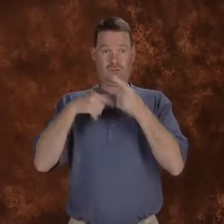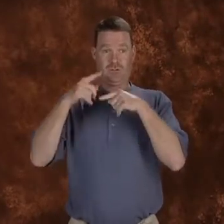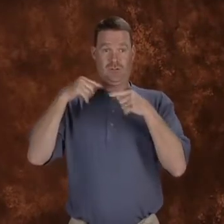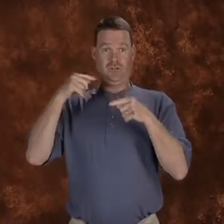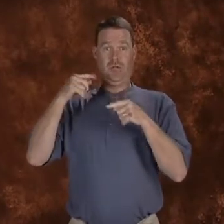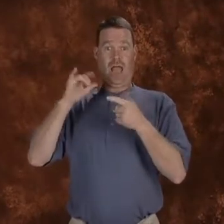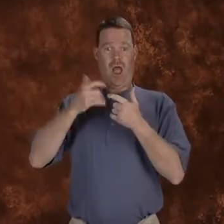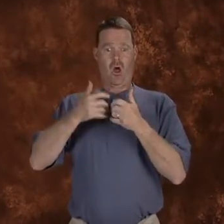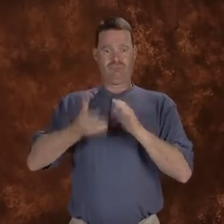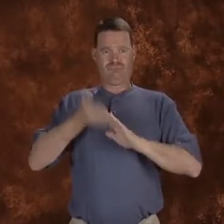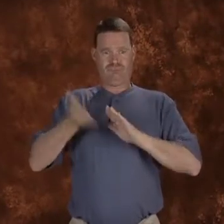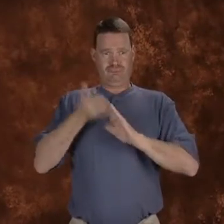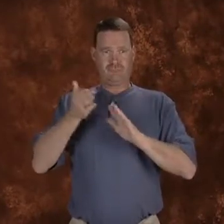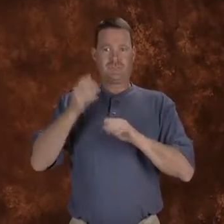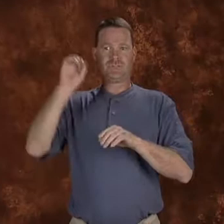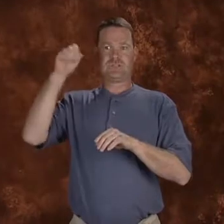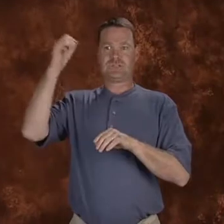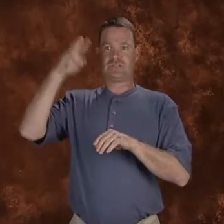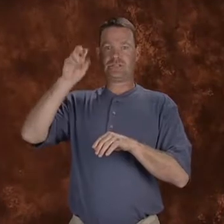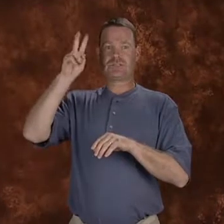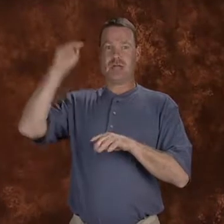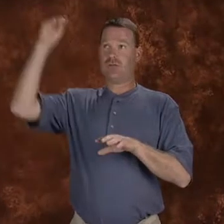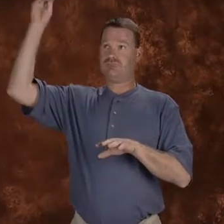making sugar.